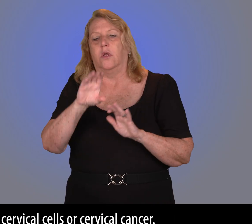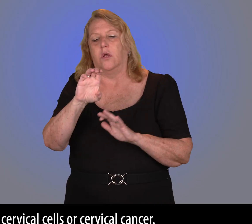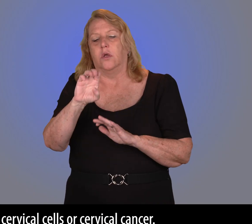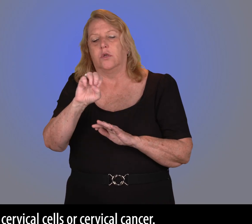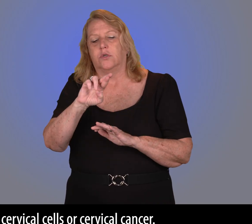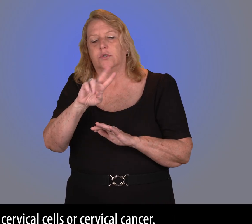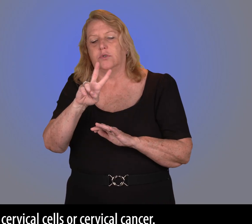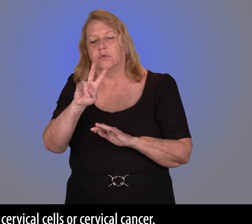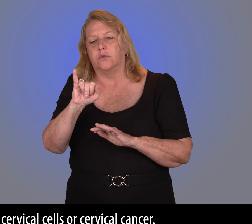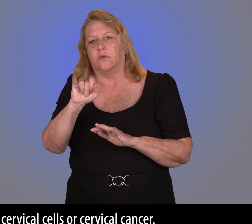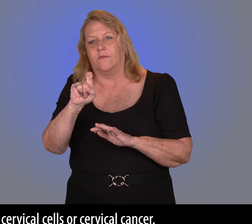changes in cervical cells,